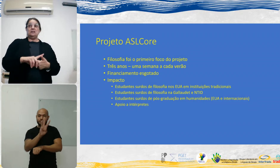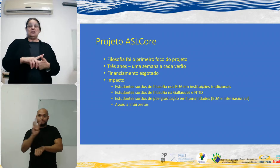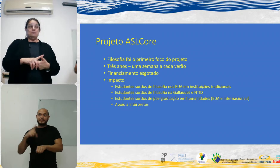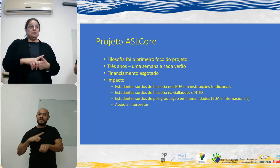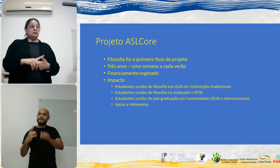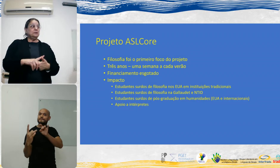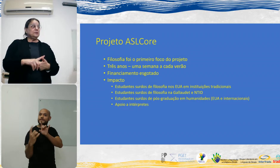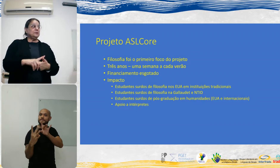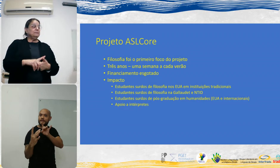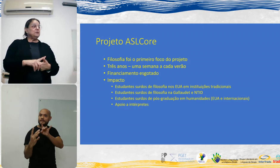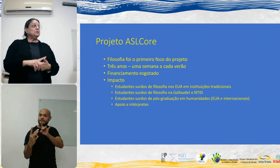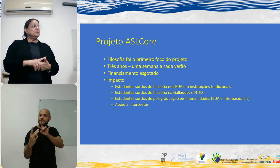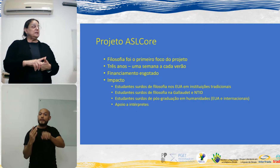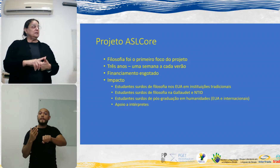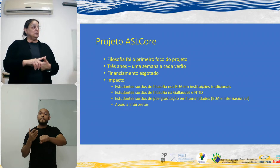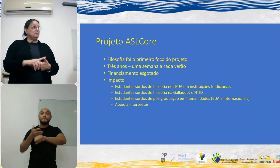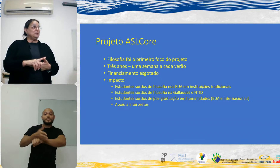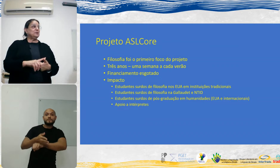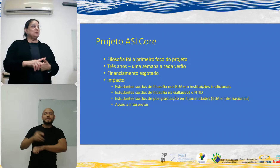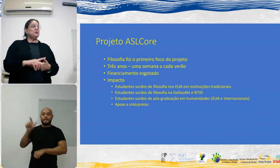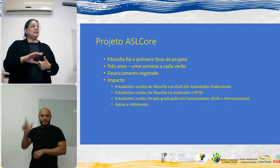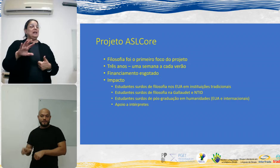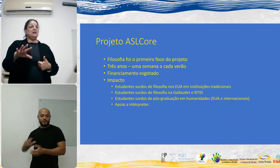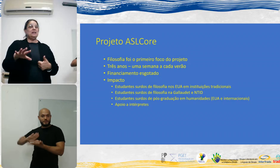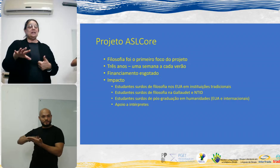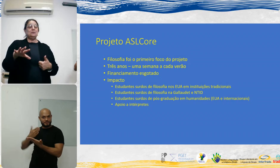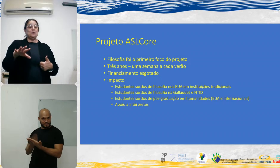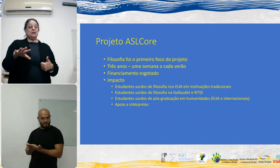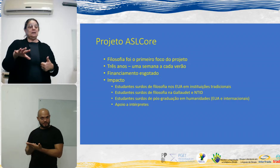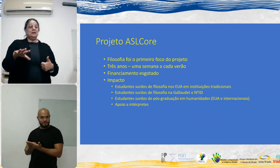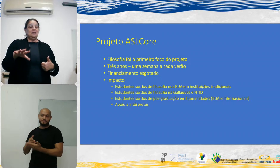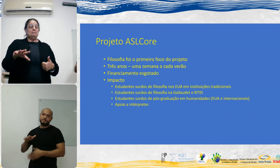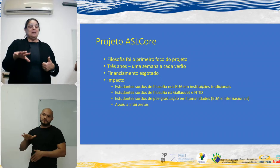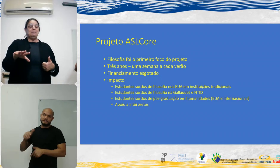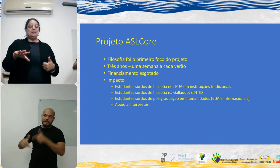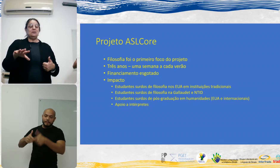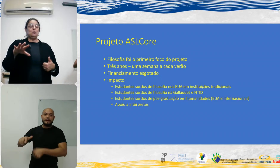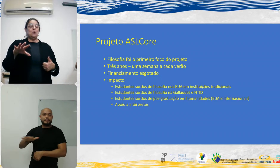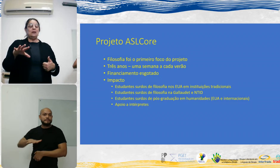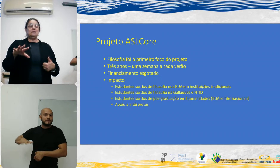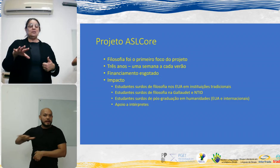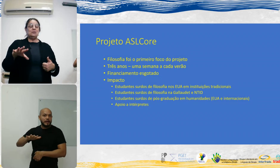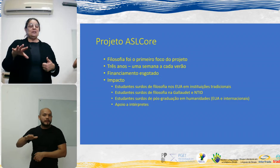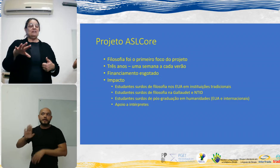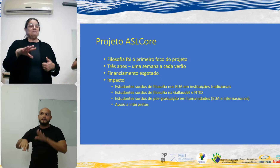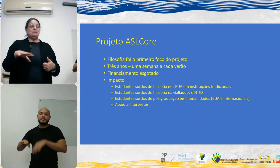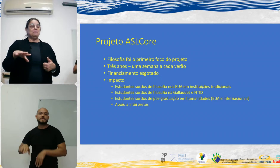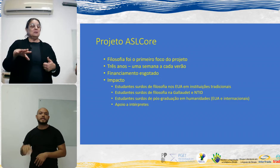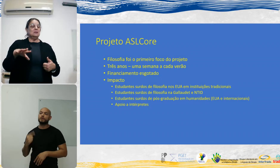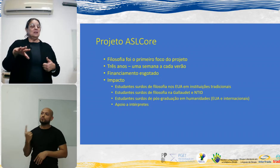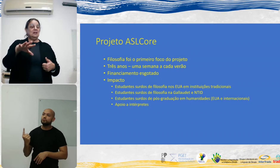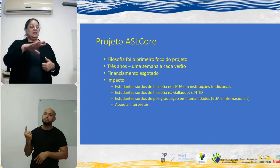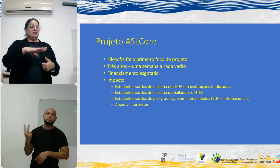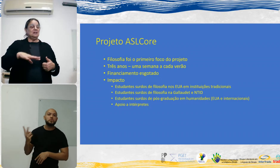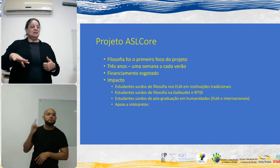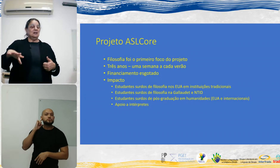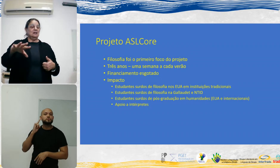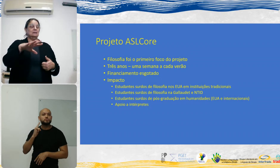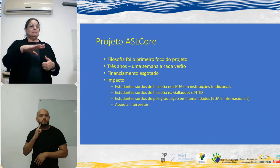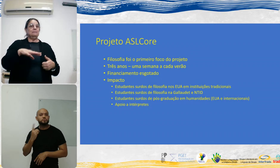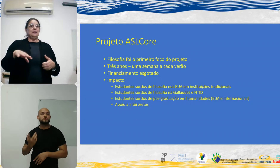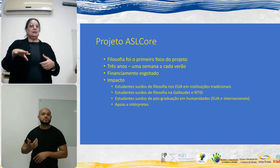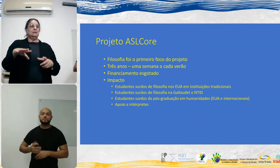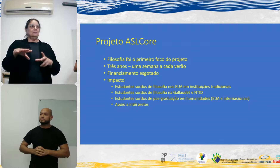are interpreters, usually interpreters who are in an area where maybe there's one or two deaf people in